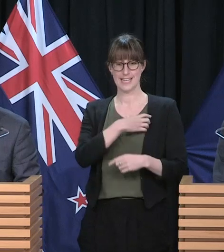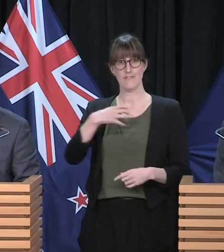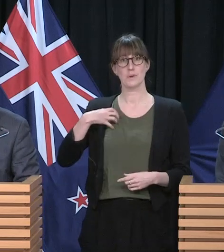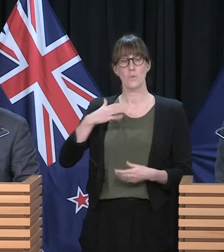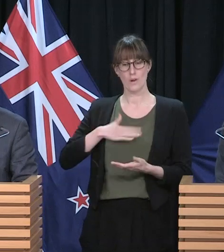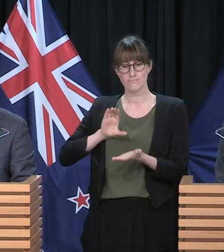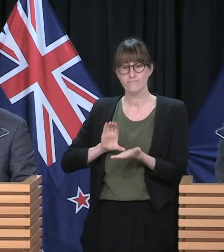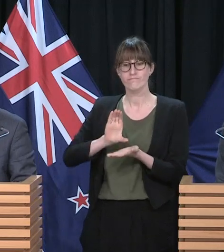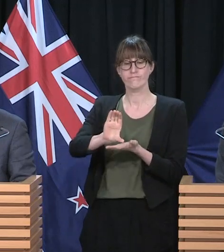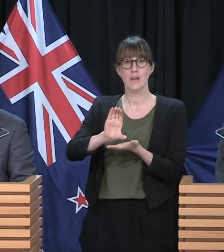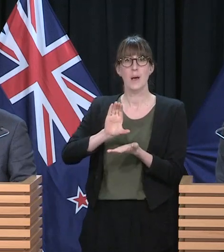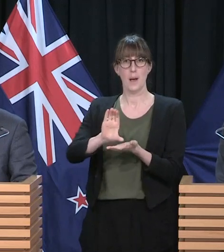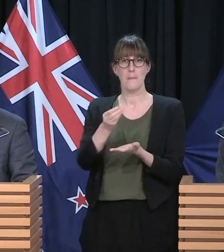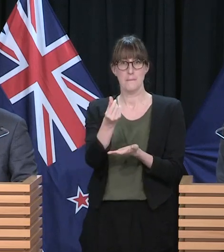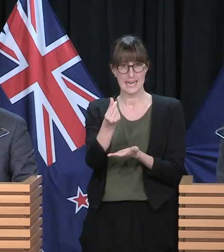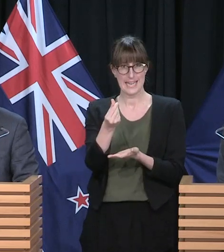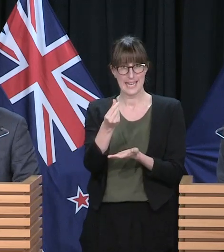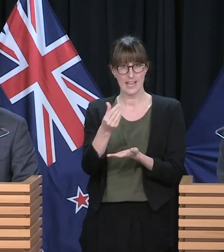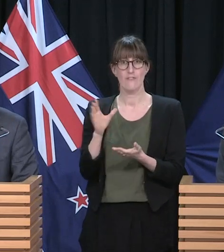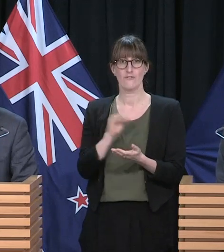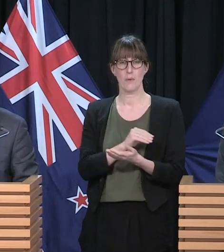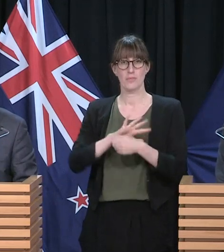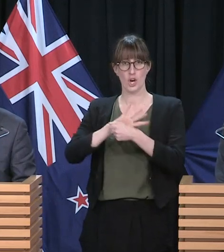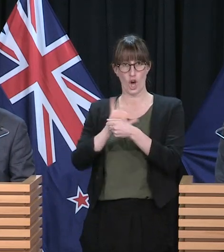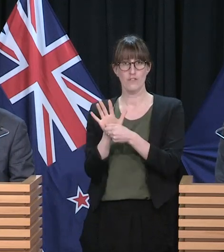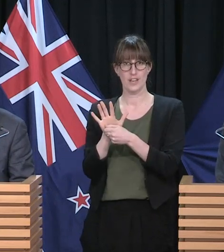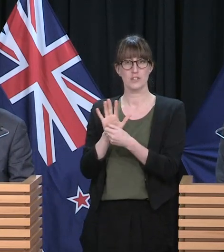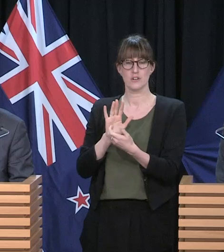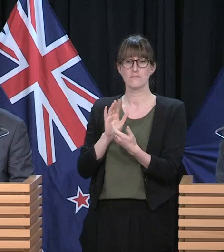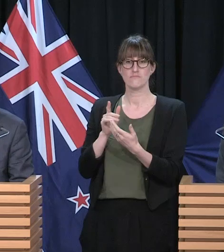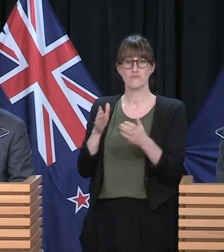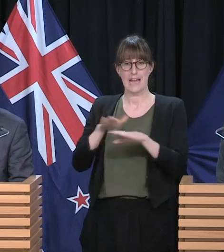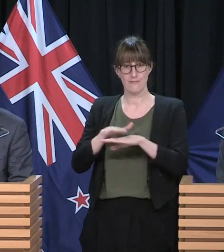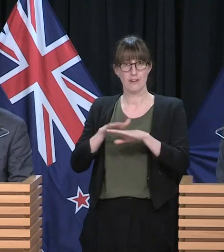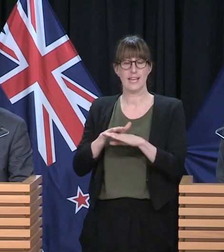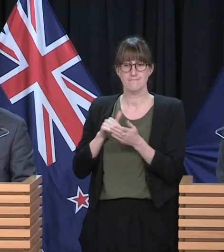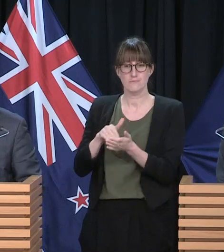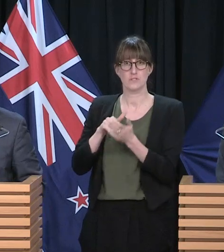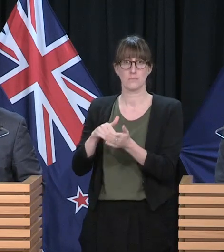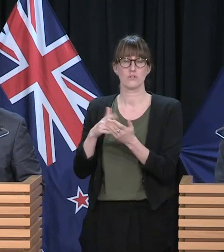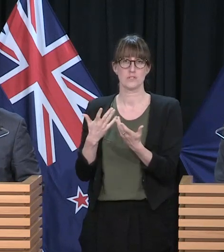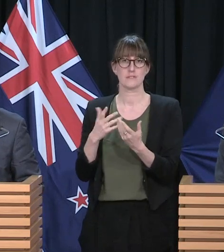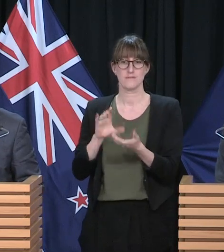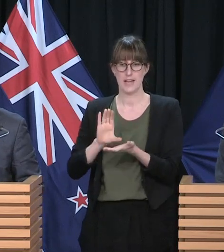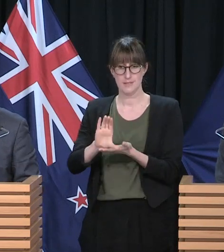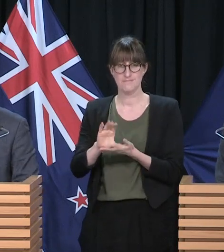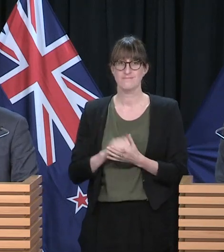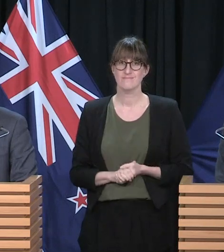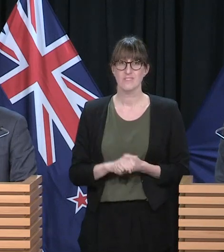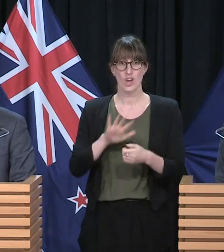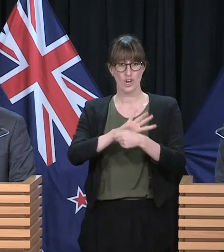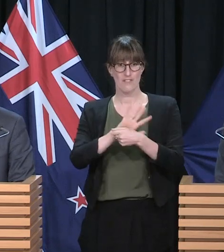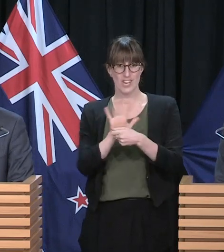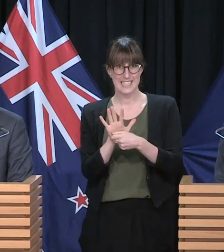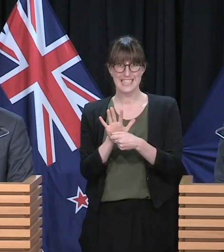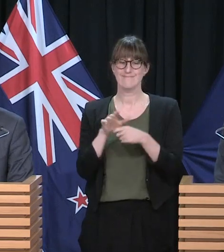the COVID-19 Response and Recovery Fund. It's clear that the world is going to be living with the ongoing impact of COVID-19 for quite